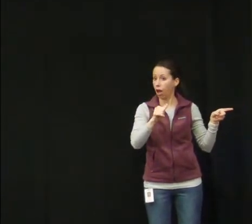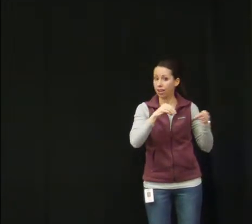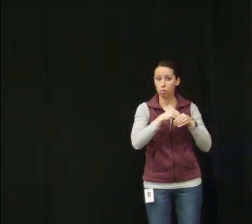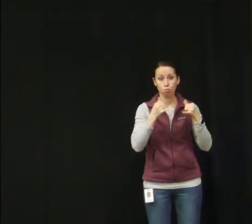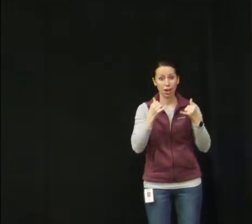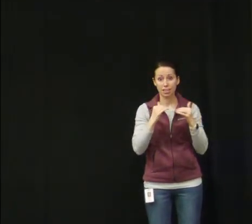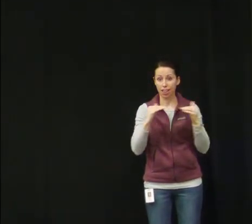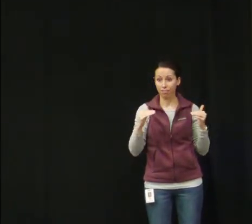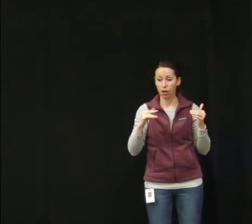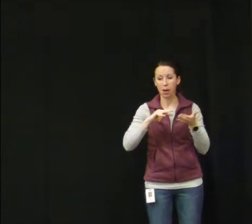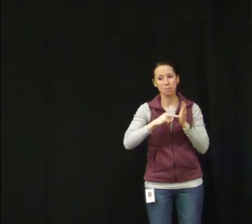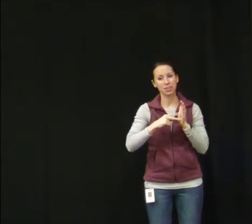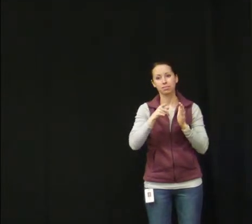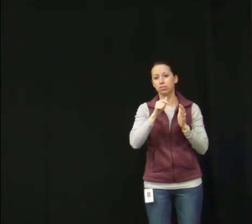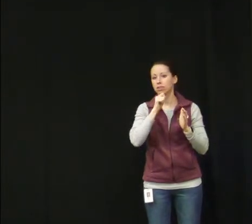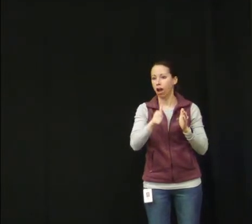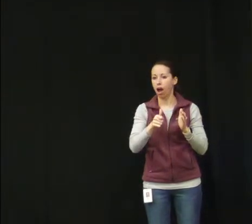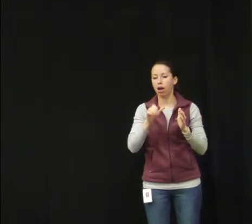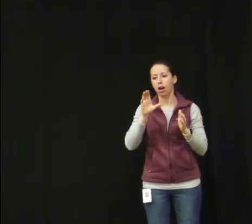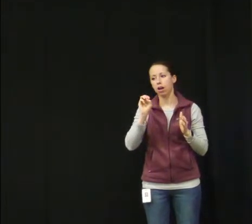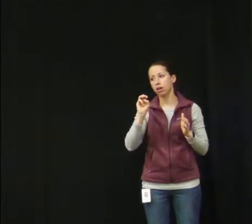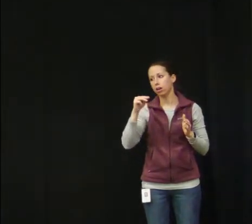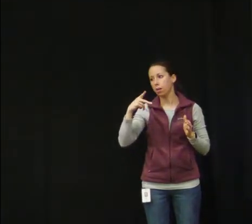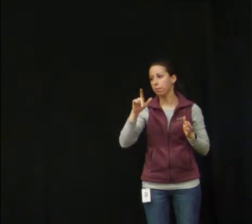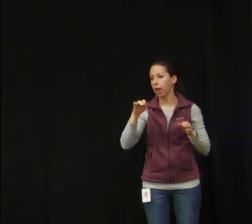considered non-compliant.